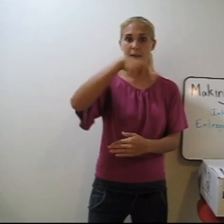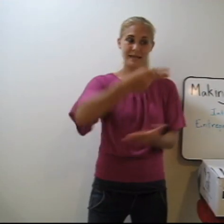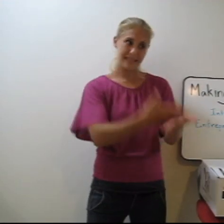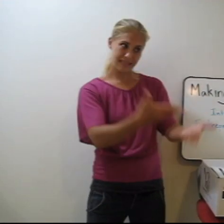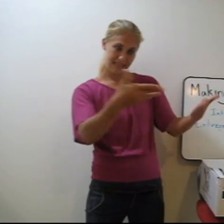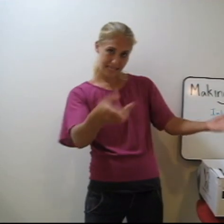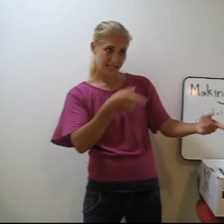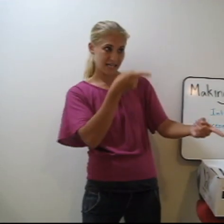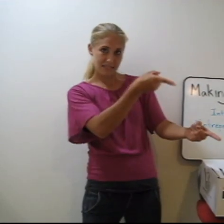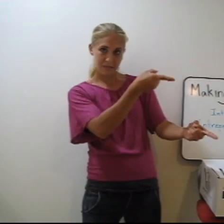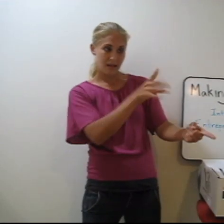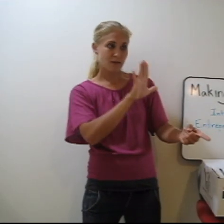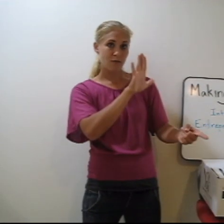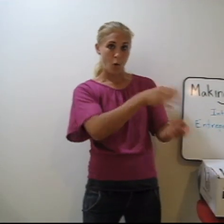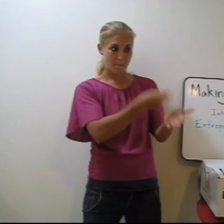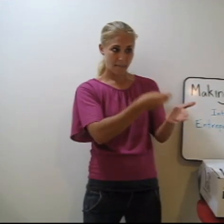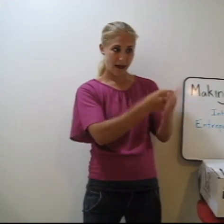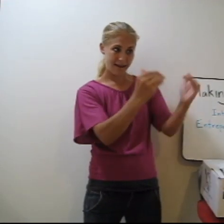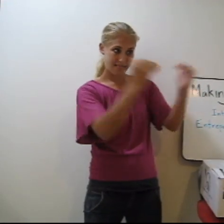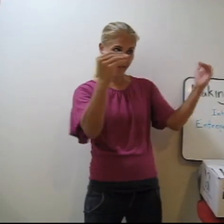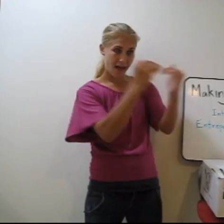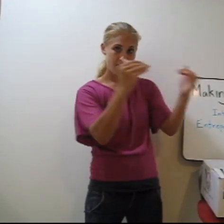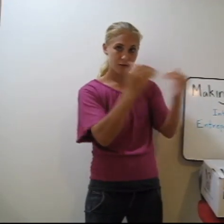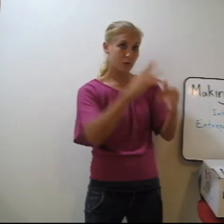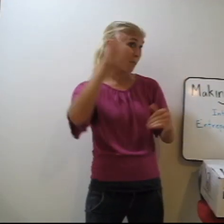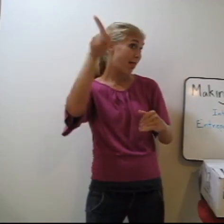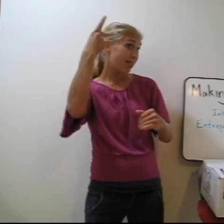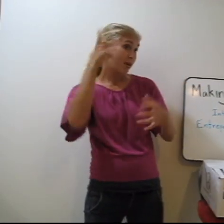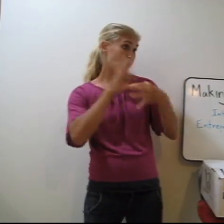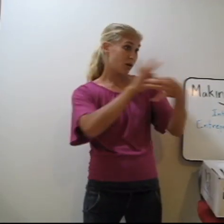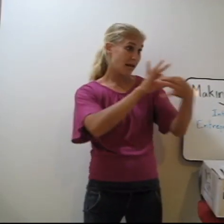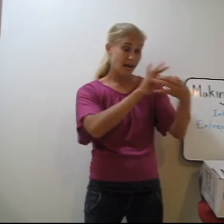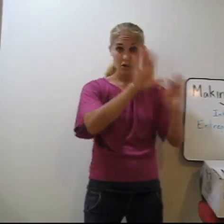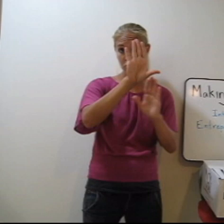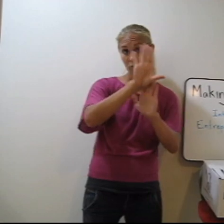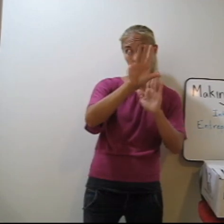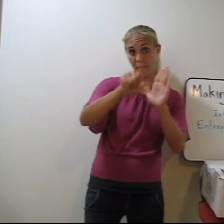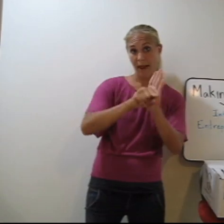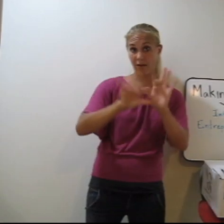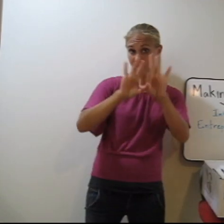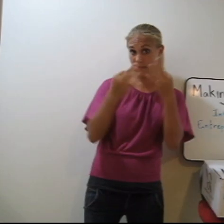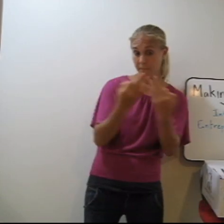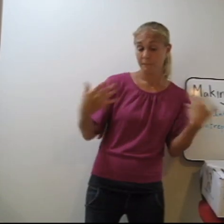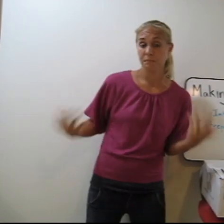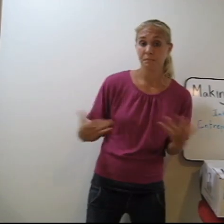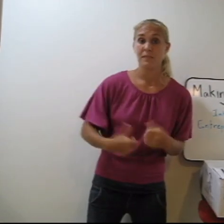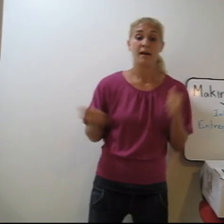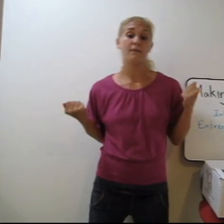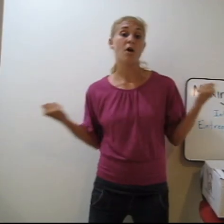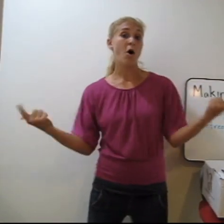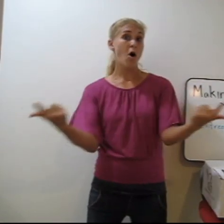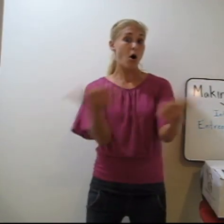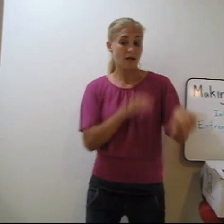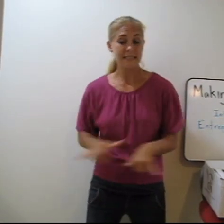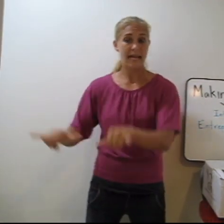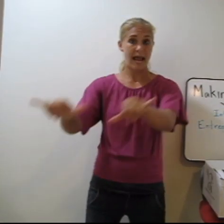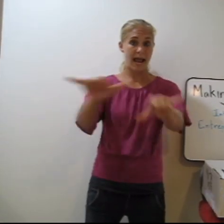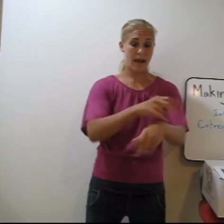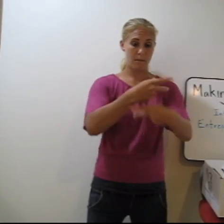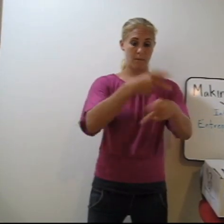based on your social status, political connections, or family background? If everyone has the same products and services to work